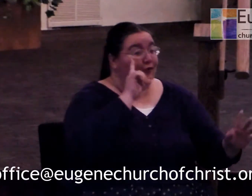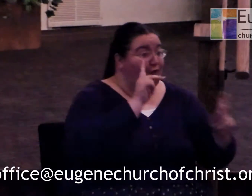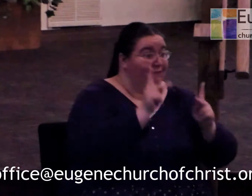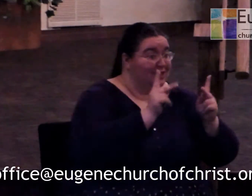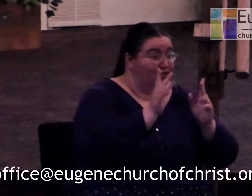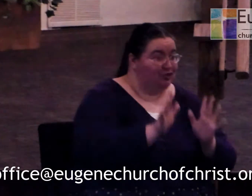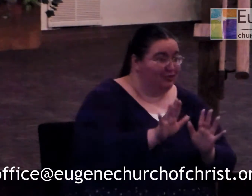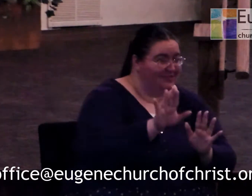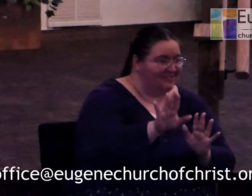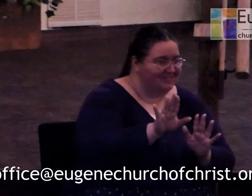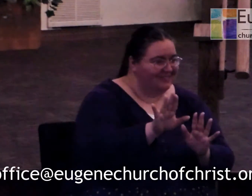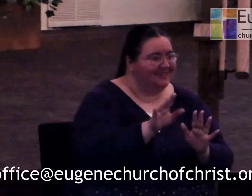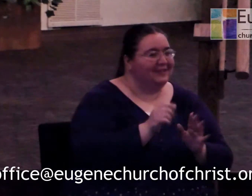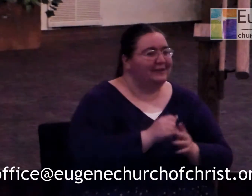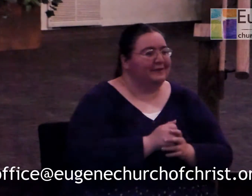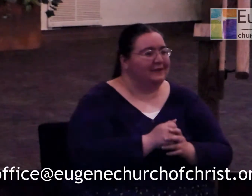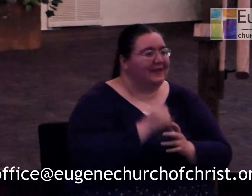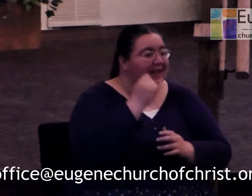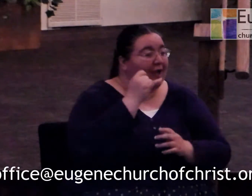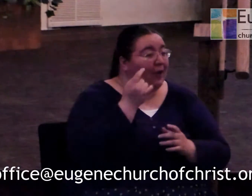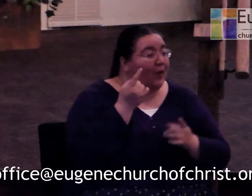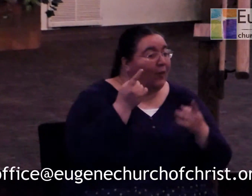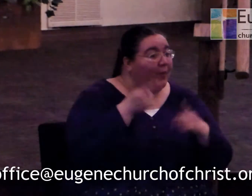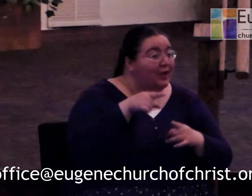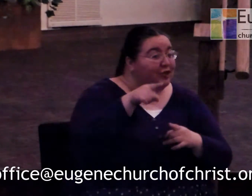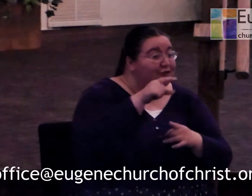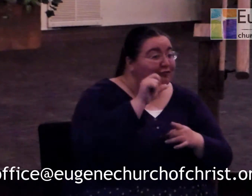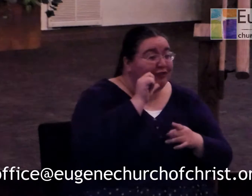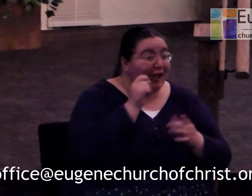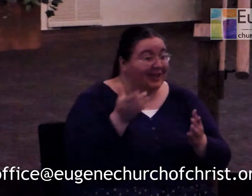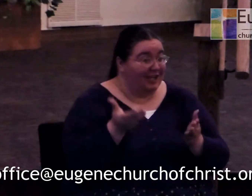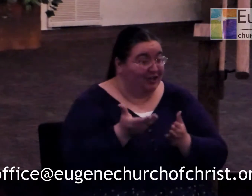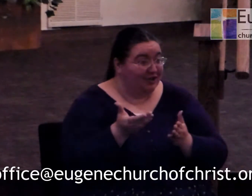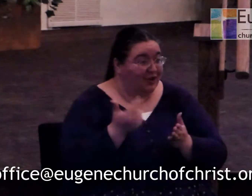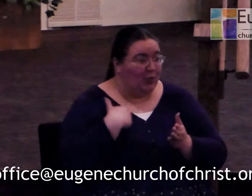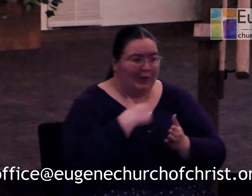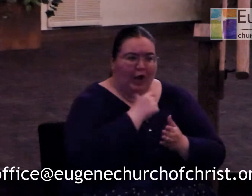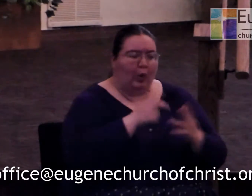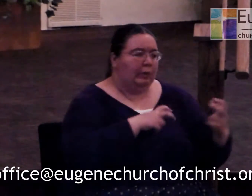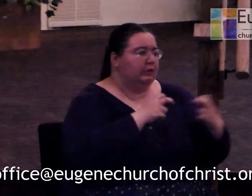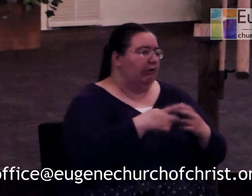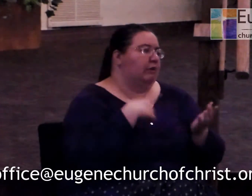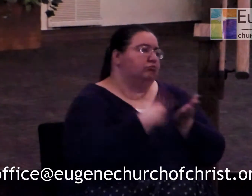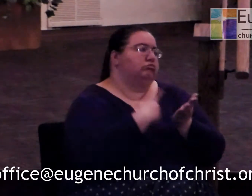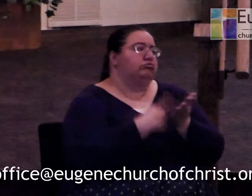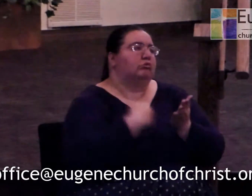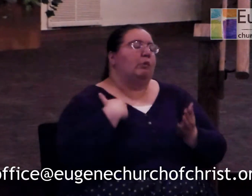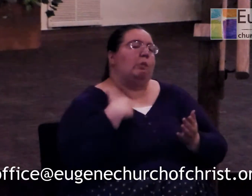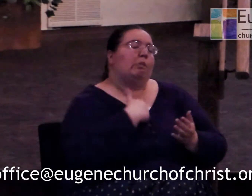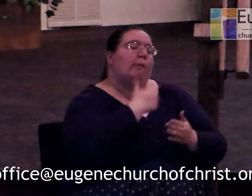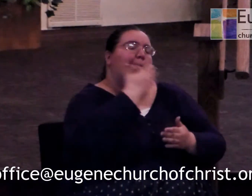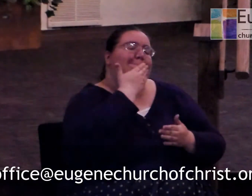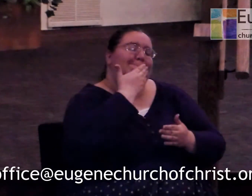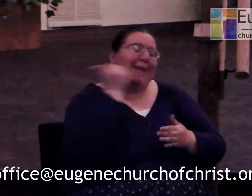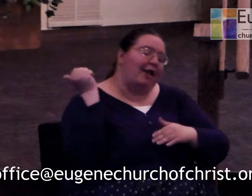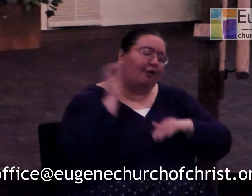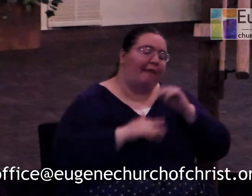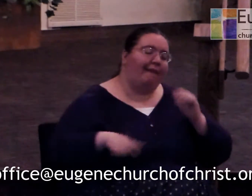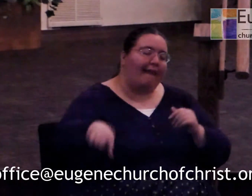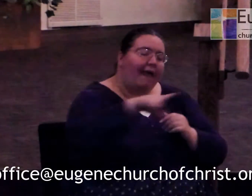around here when you're not here and talk about the lost and how much better we are. At least I've never heard that conversation. The idea